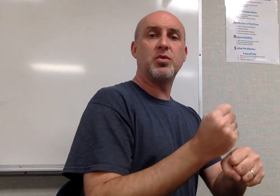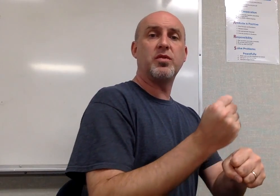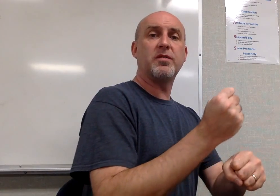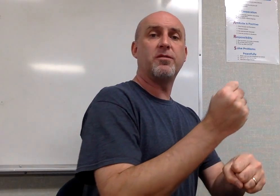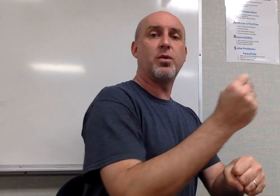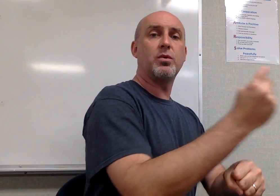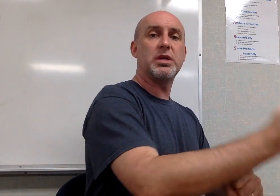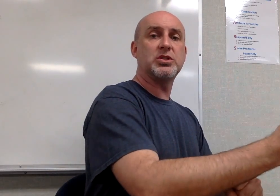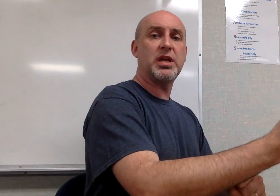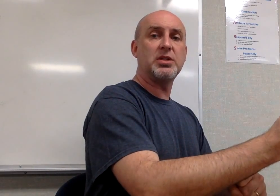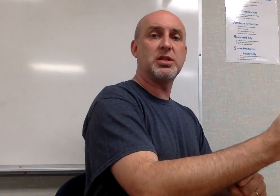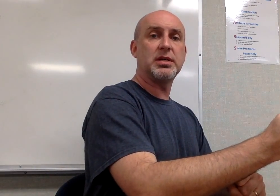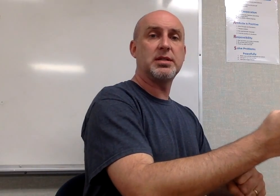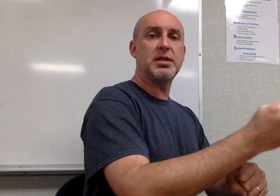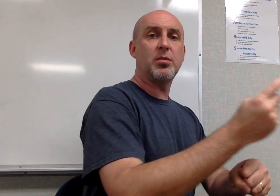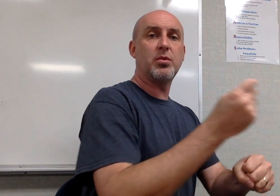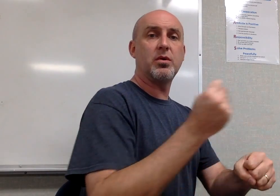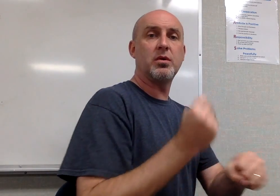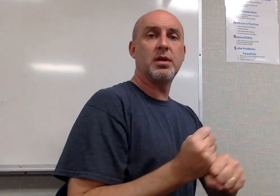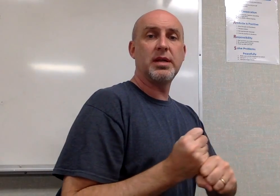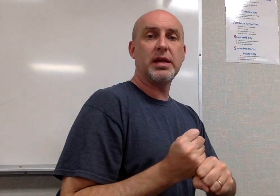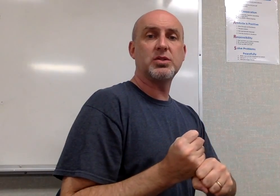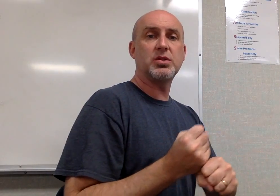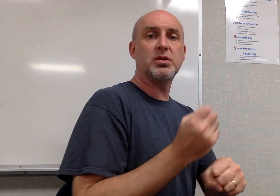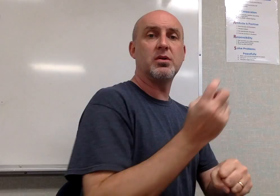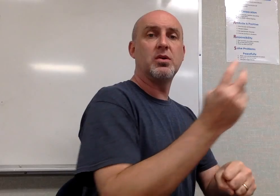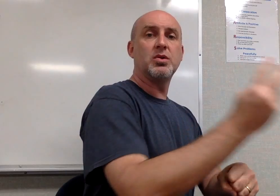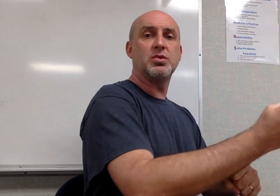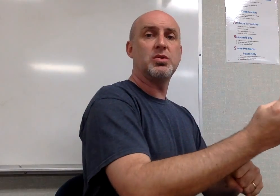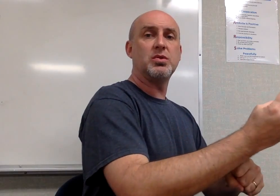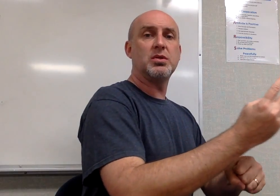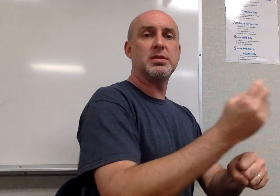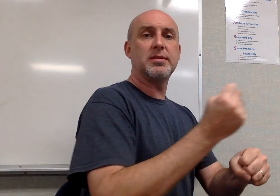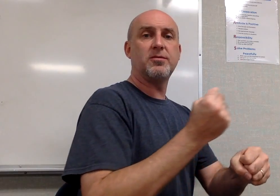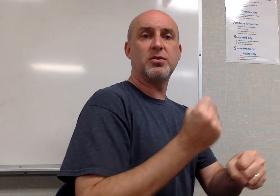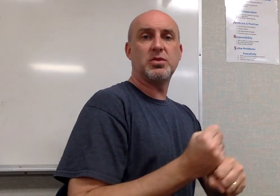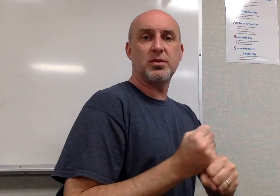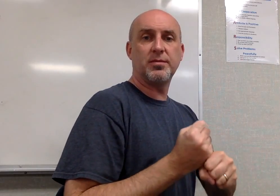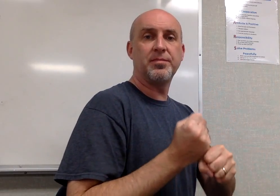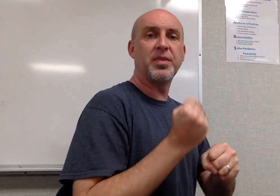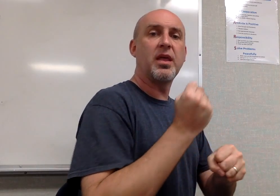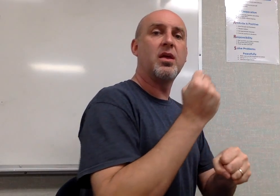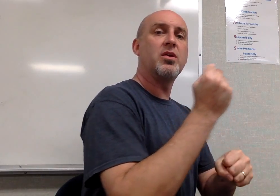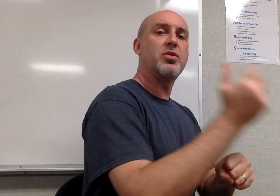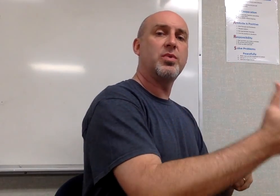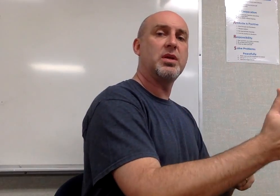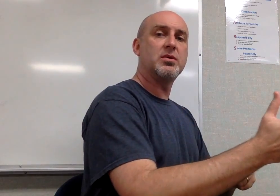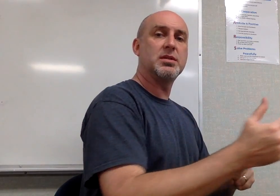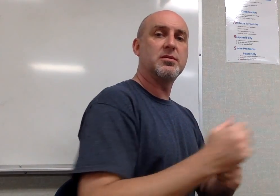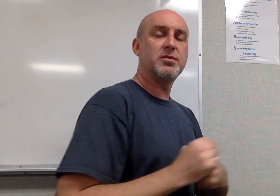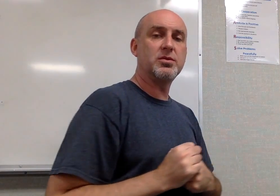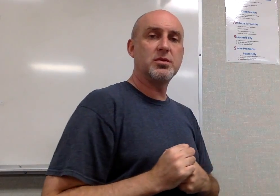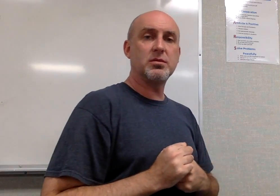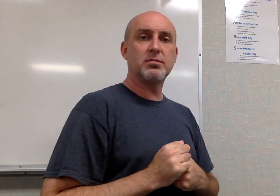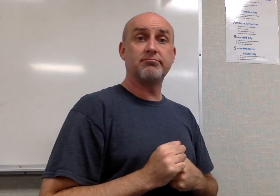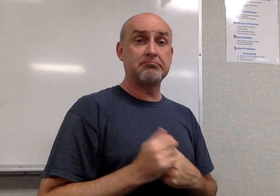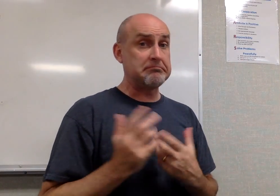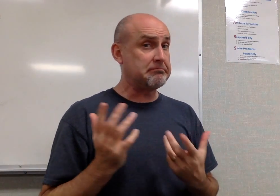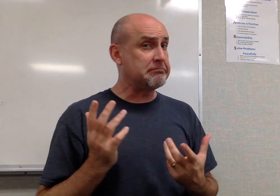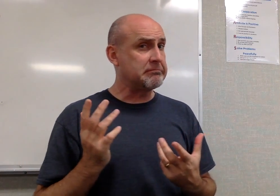moving forward and changing into the number. Next year, 2 years in the future, 3 years in the future.